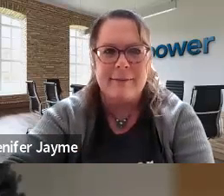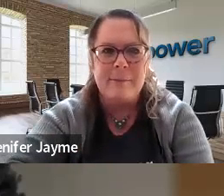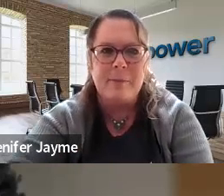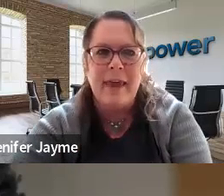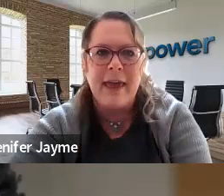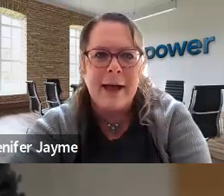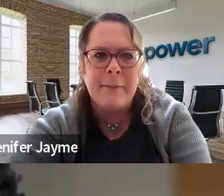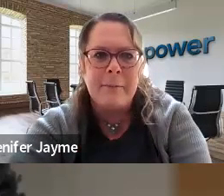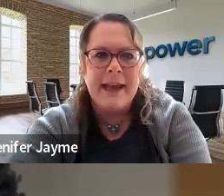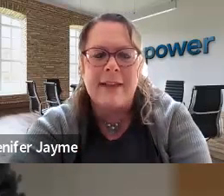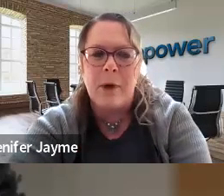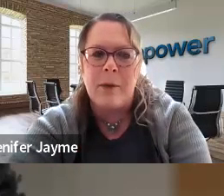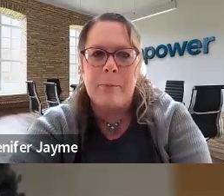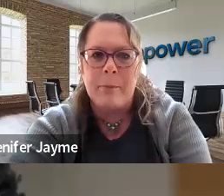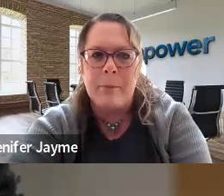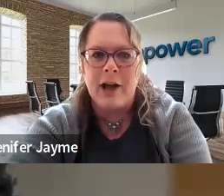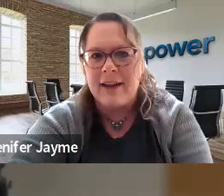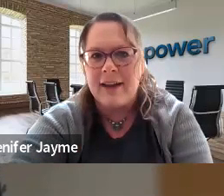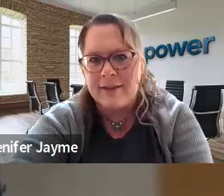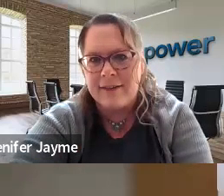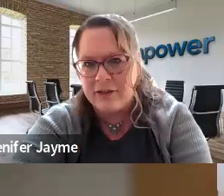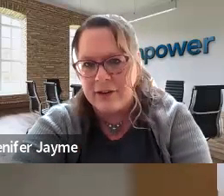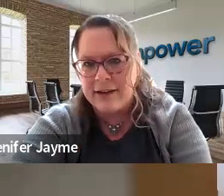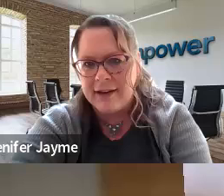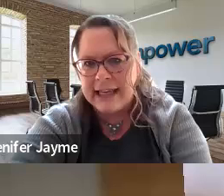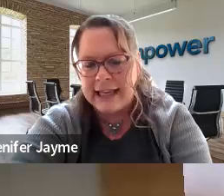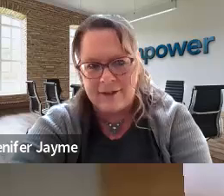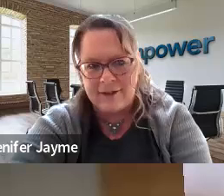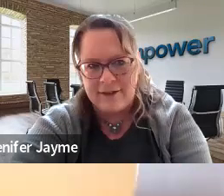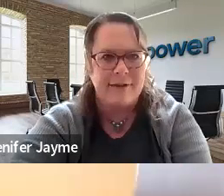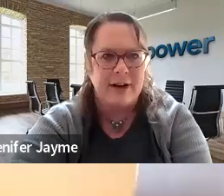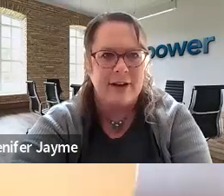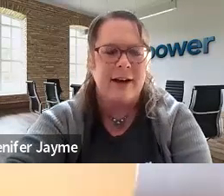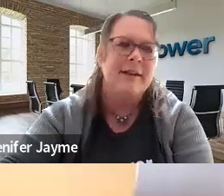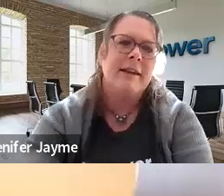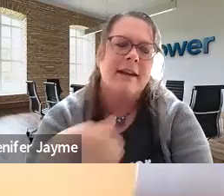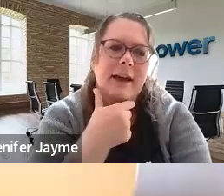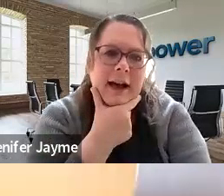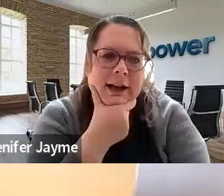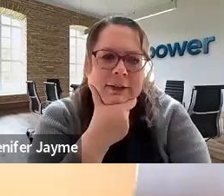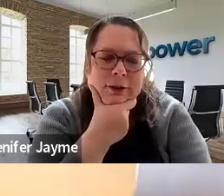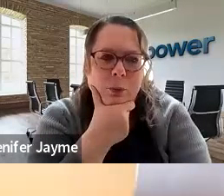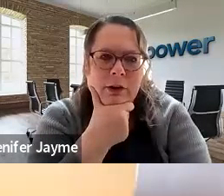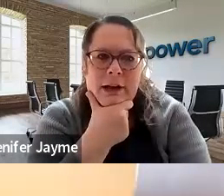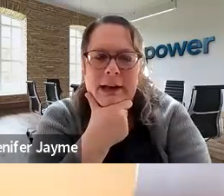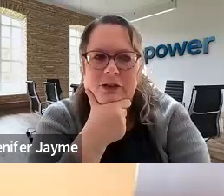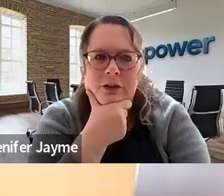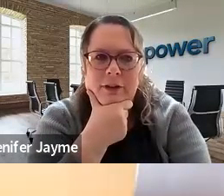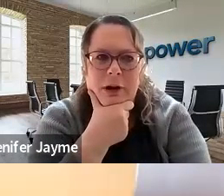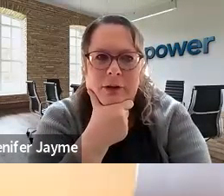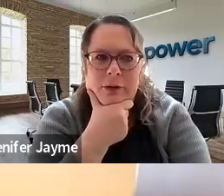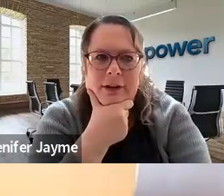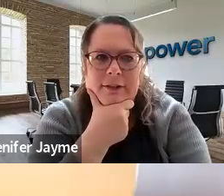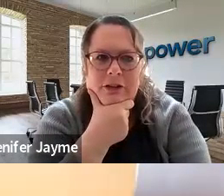village. And so I'll put my contact information in the chat after I talk. So we're a